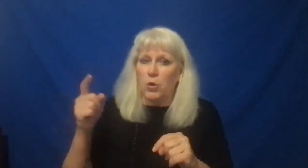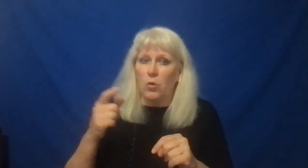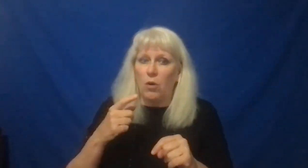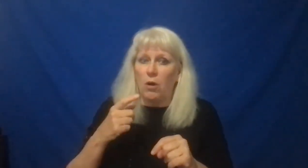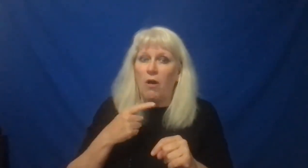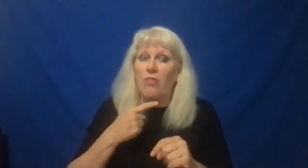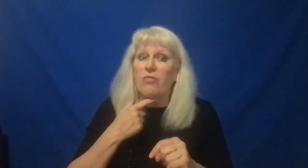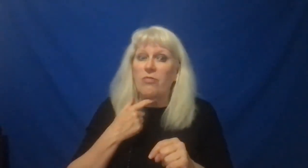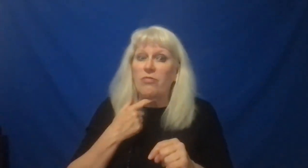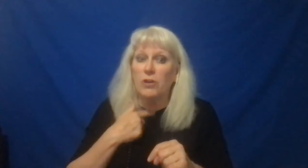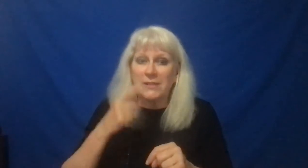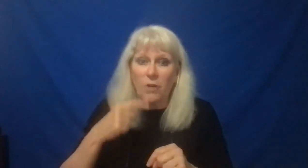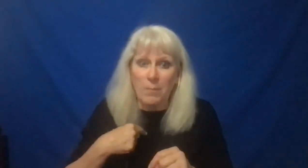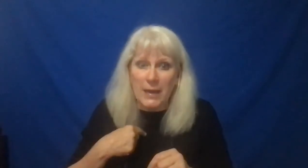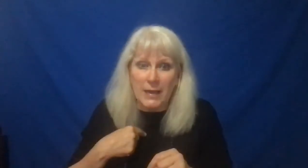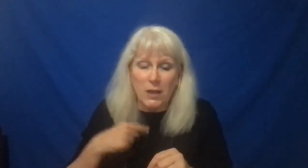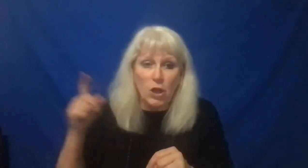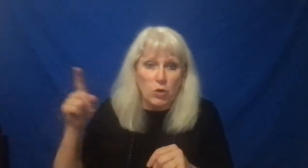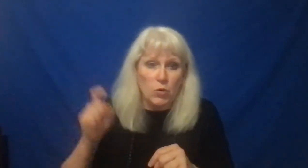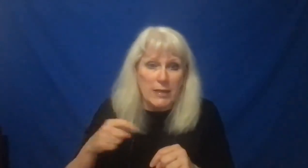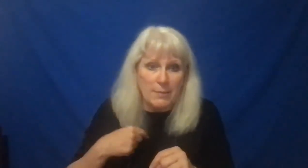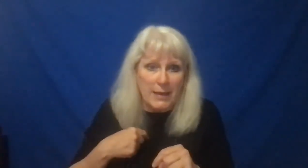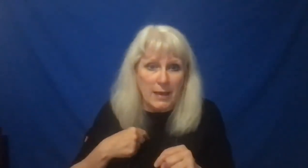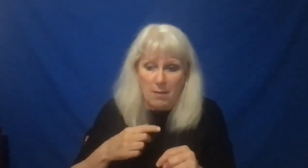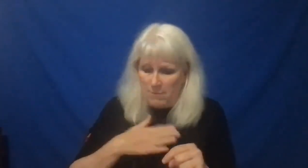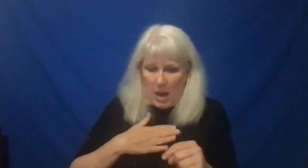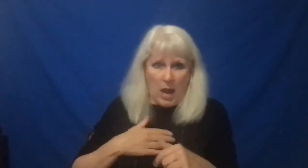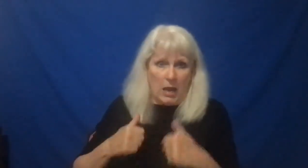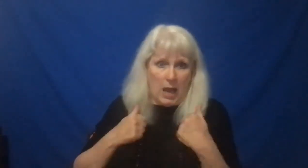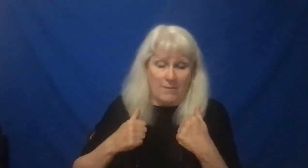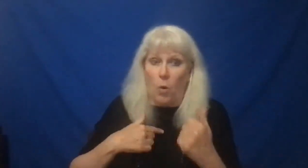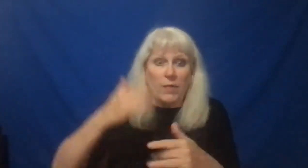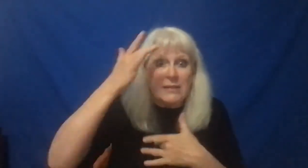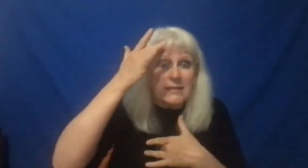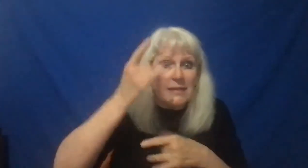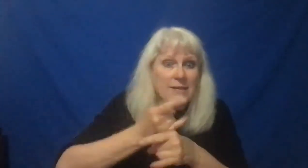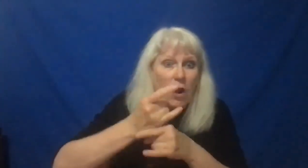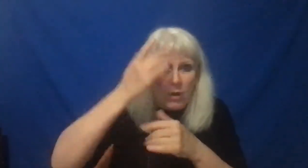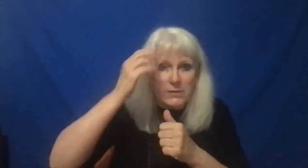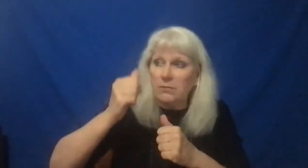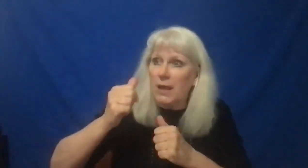me. You need to hand over this disease of alcoholism to me, and